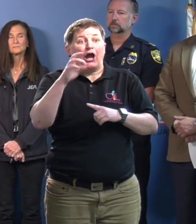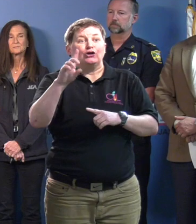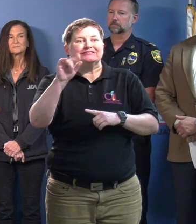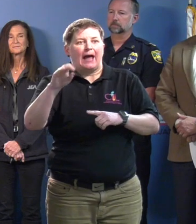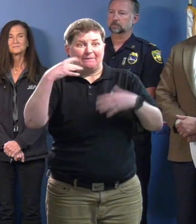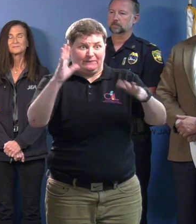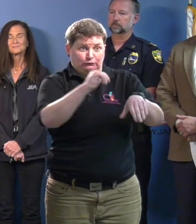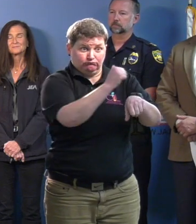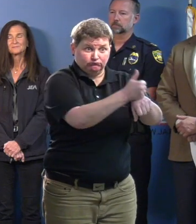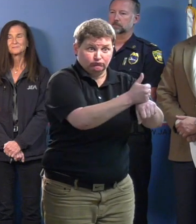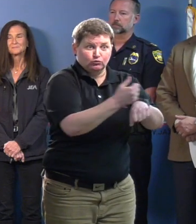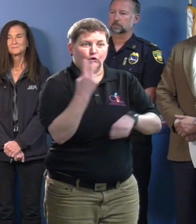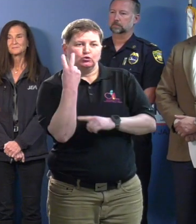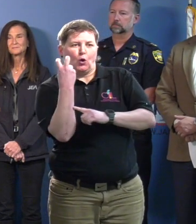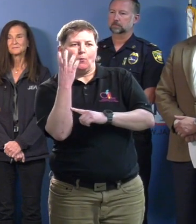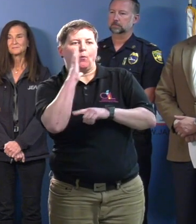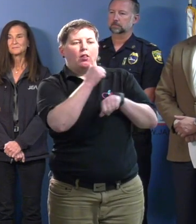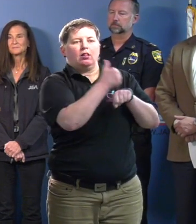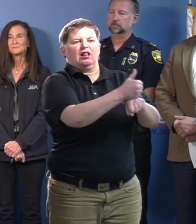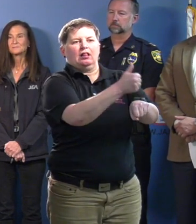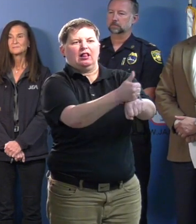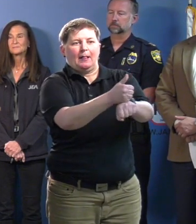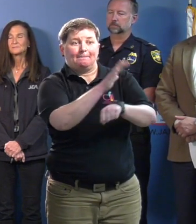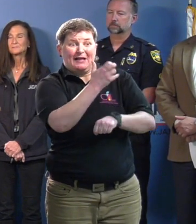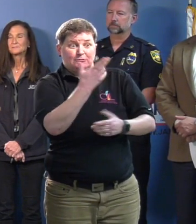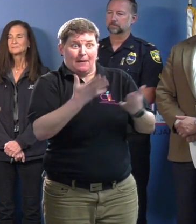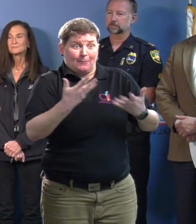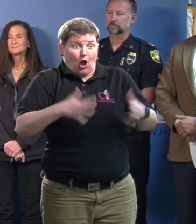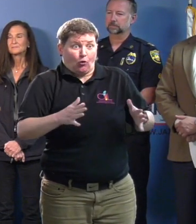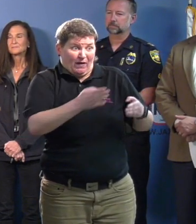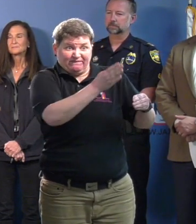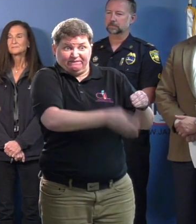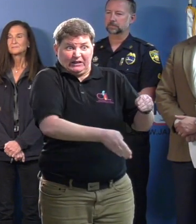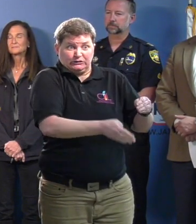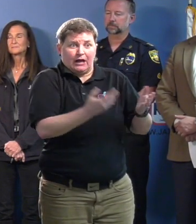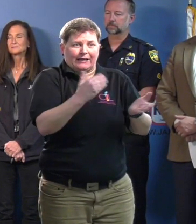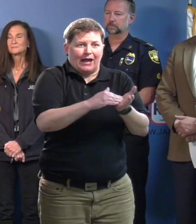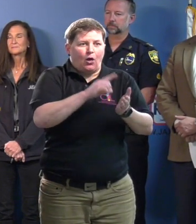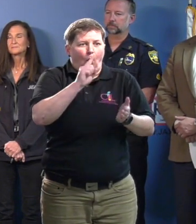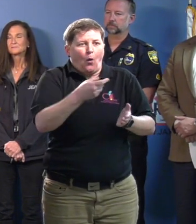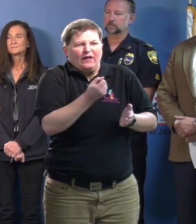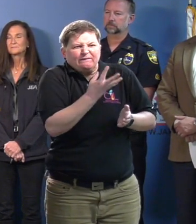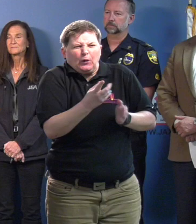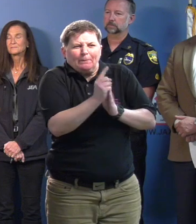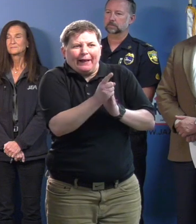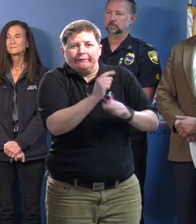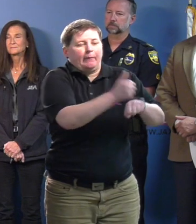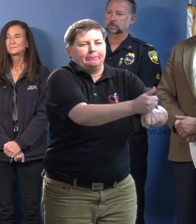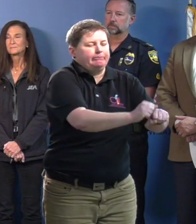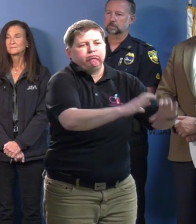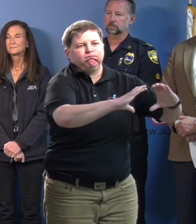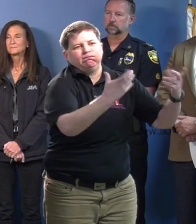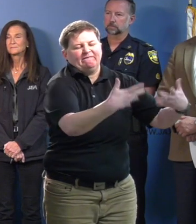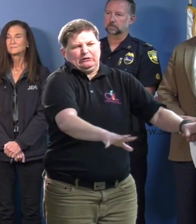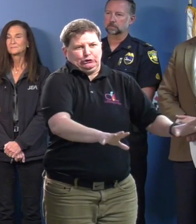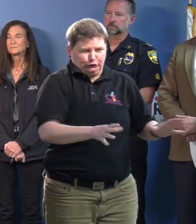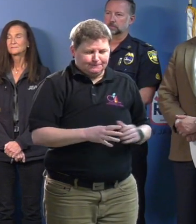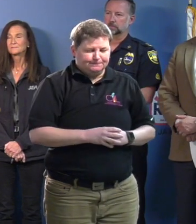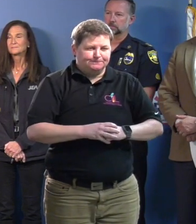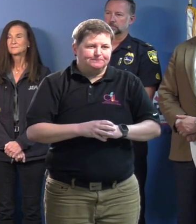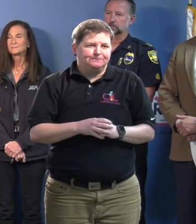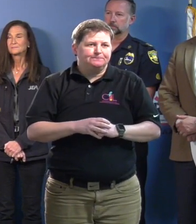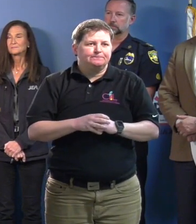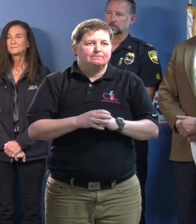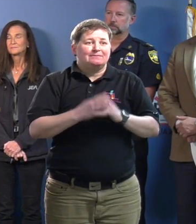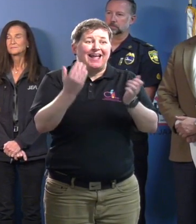that is occurring as we speak. May be done by now because it only takes a few minutes to set those up, so those will be in place. Again, I